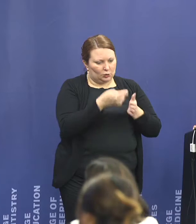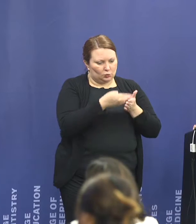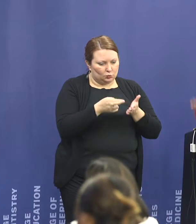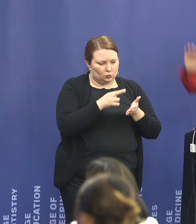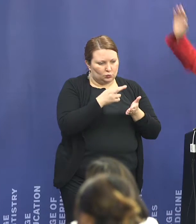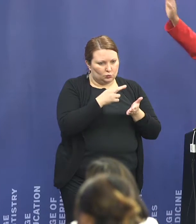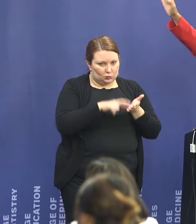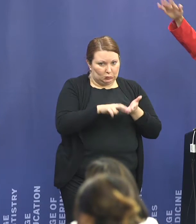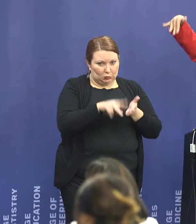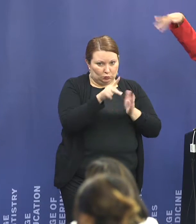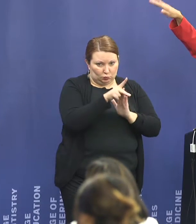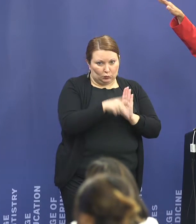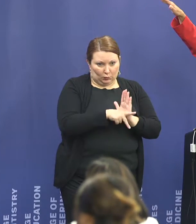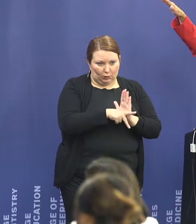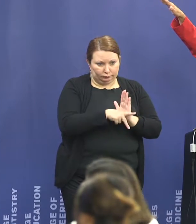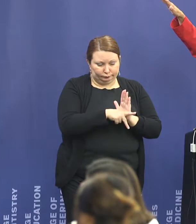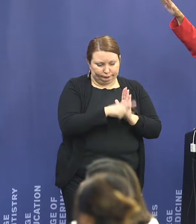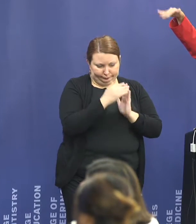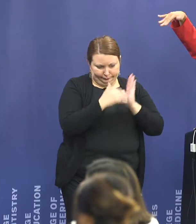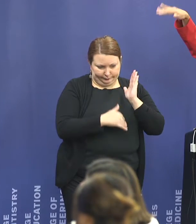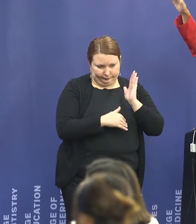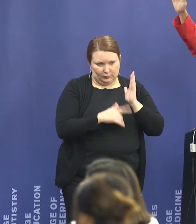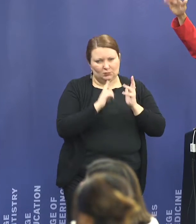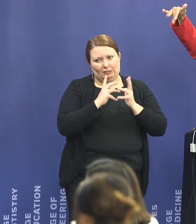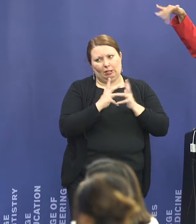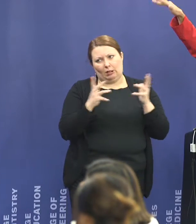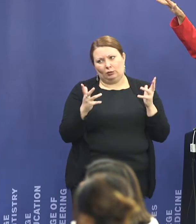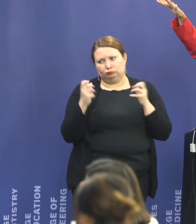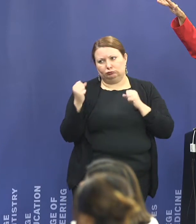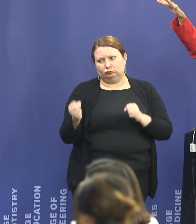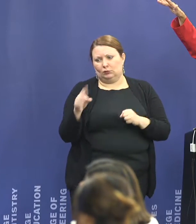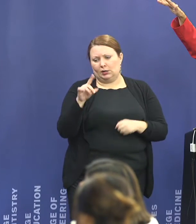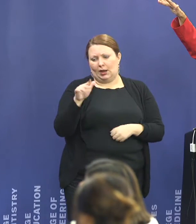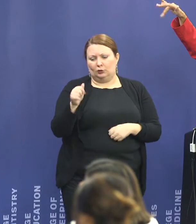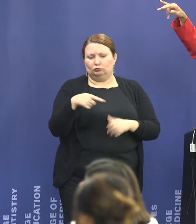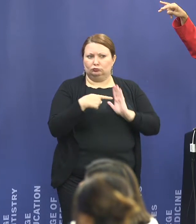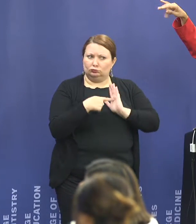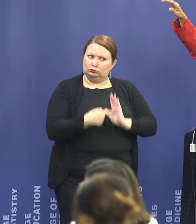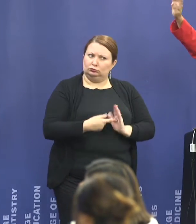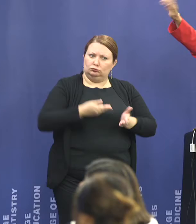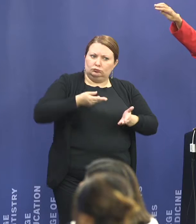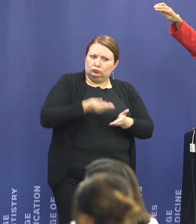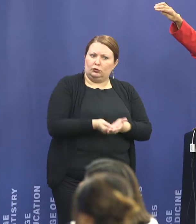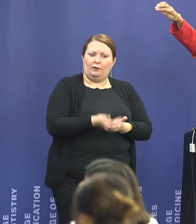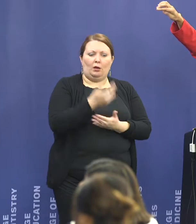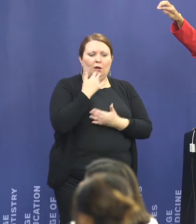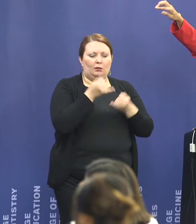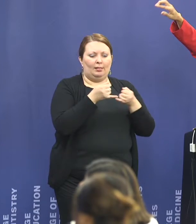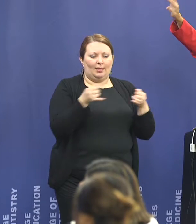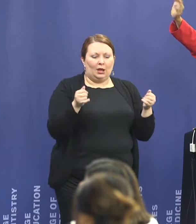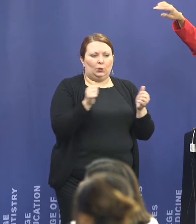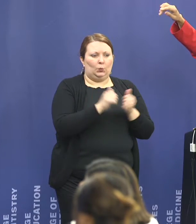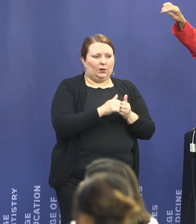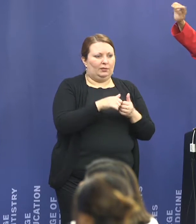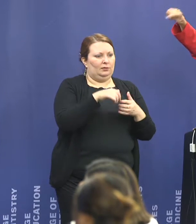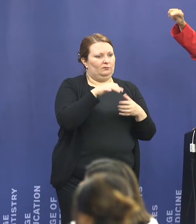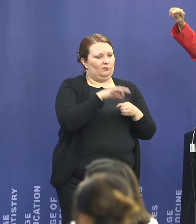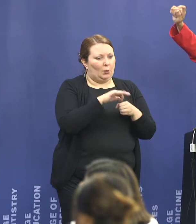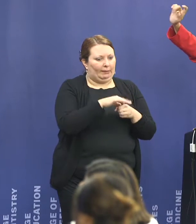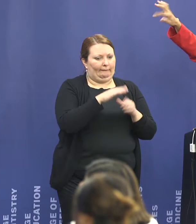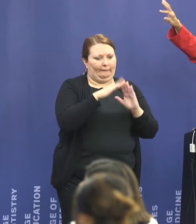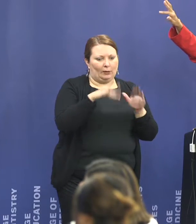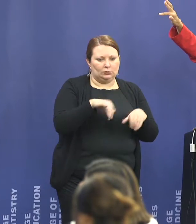research protocol? Here's tons of data, again, that shows the existence of a color line in Latino communities, whether it's voting rights, discrimination,